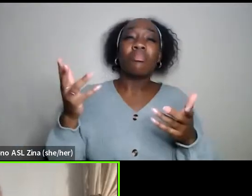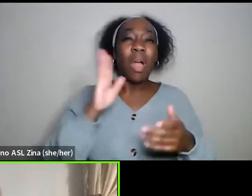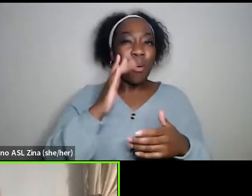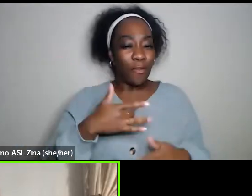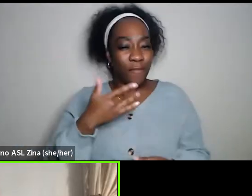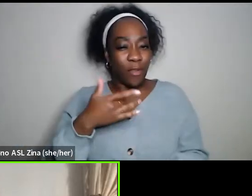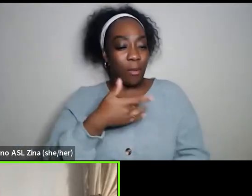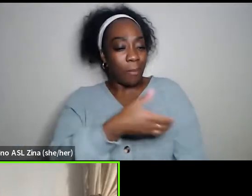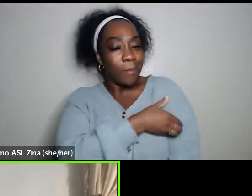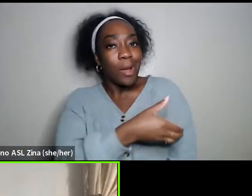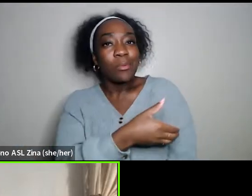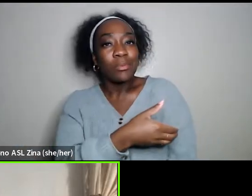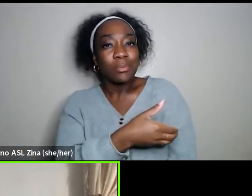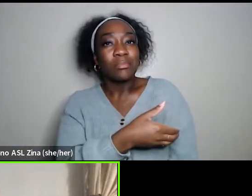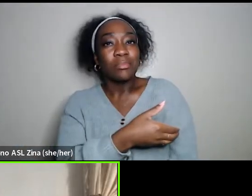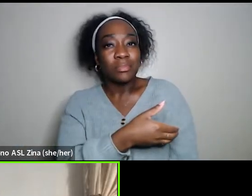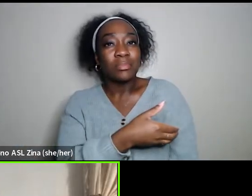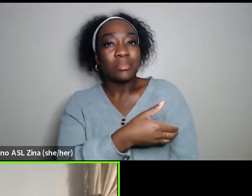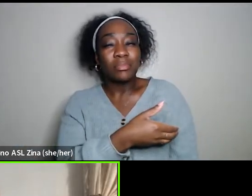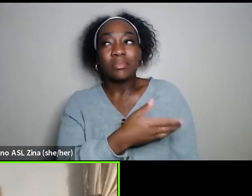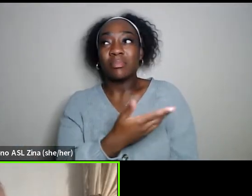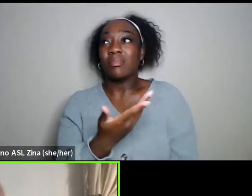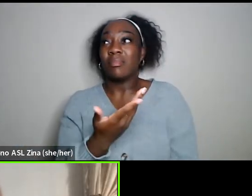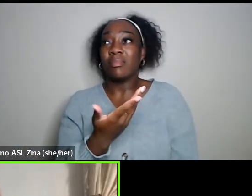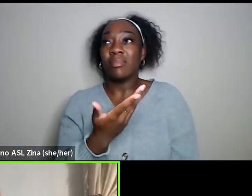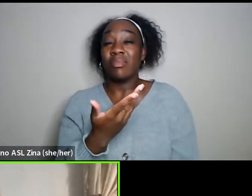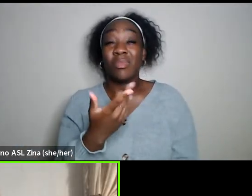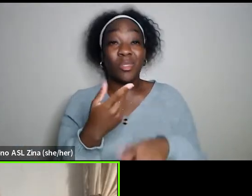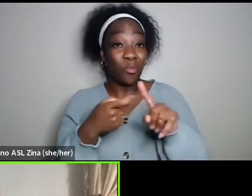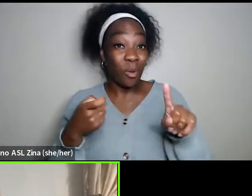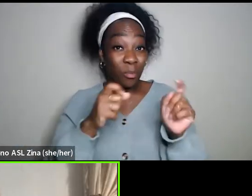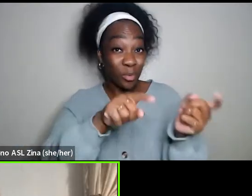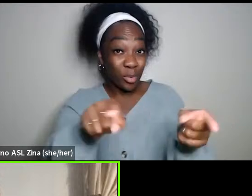empowered by all of you,